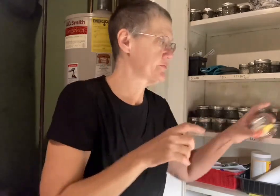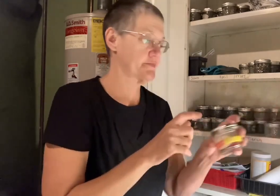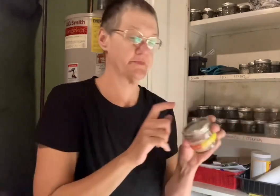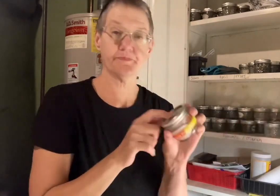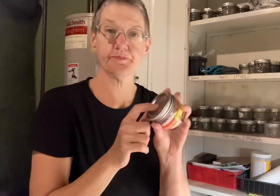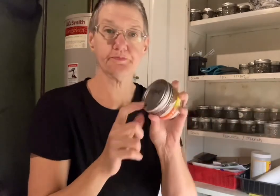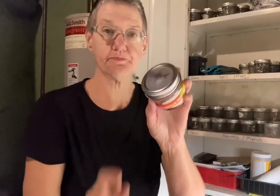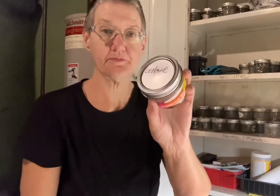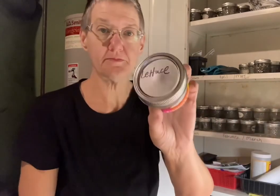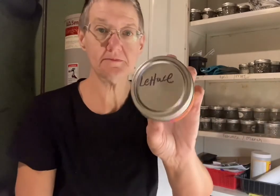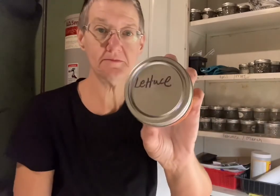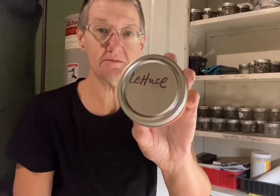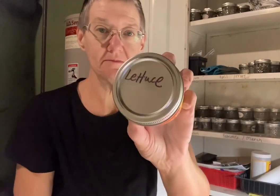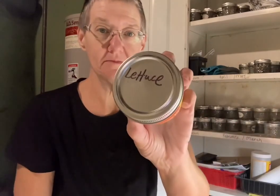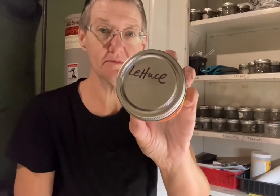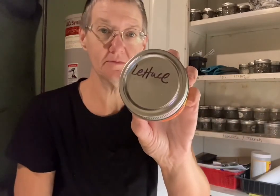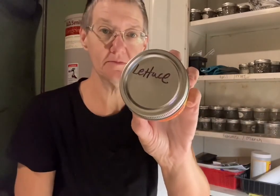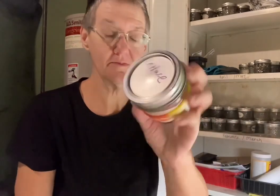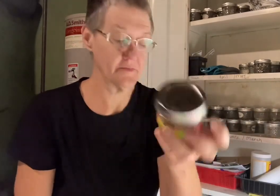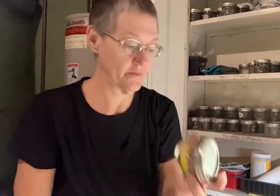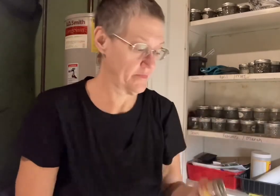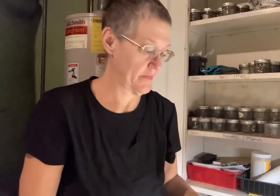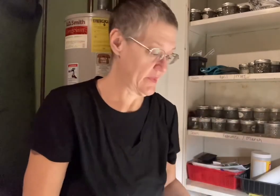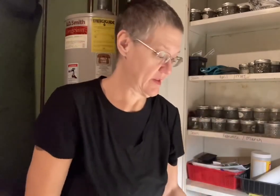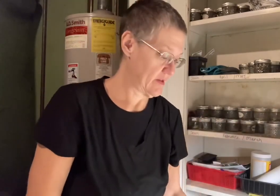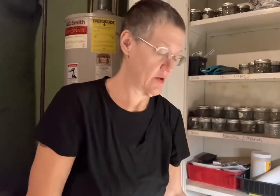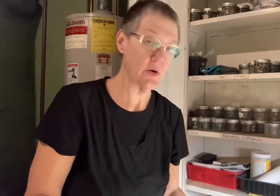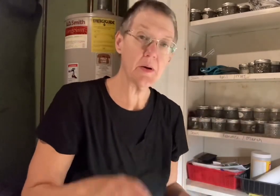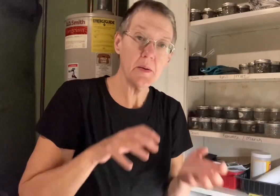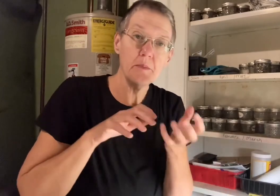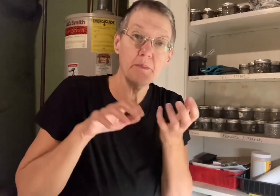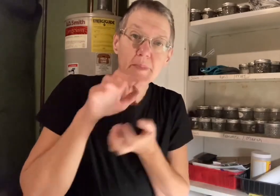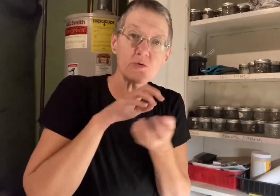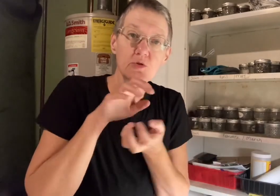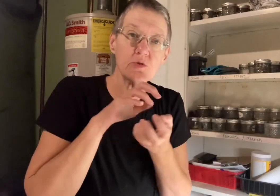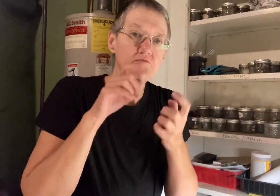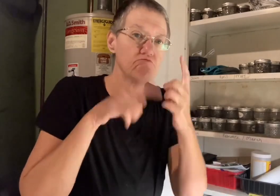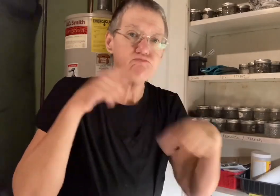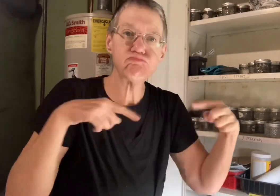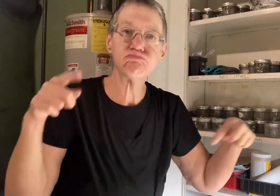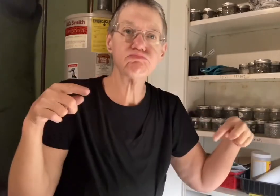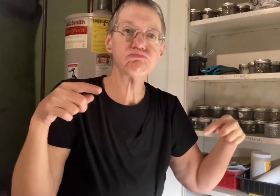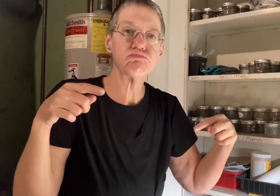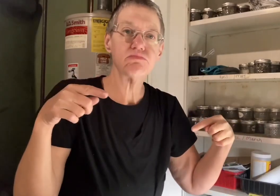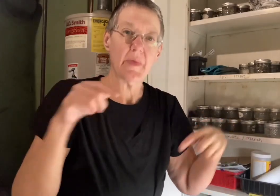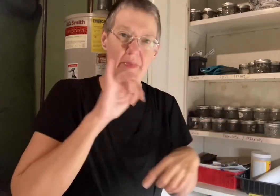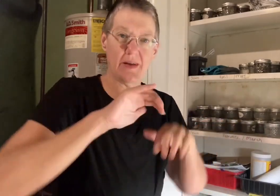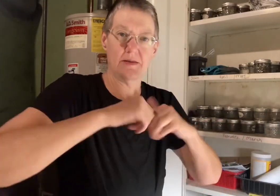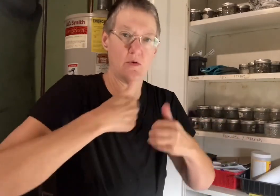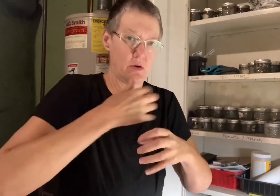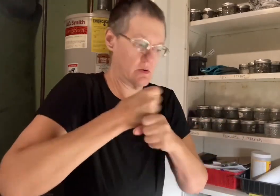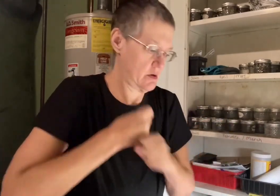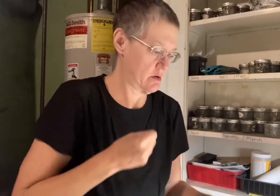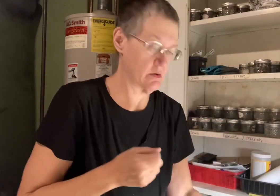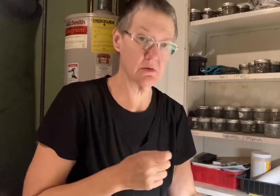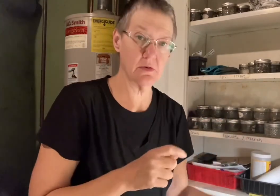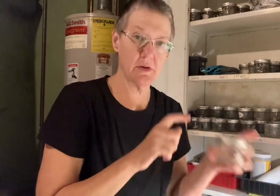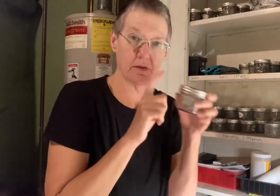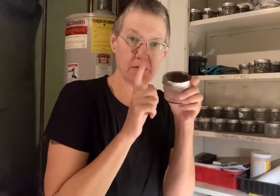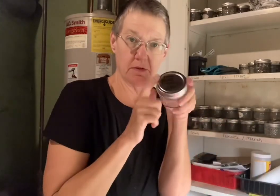So this is a mixture of those seeds. And it's a variety of seeds. That's